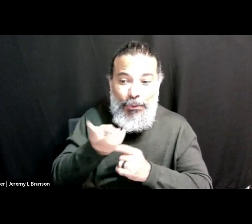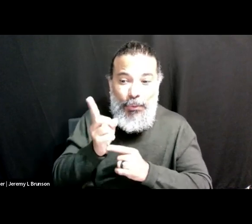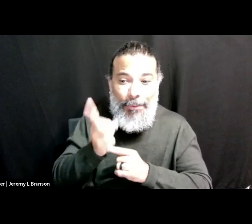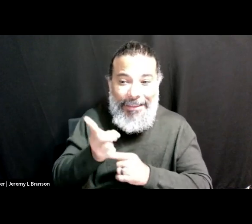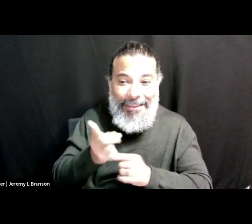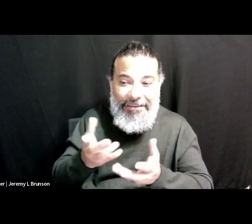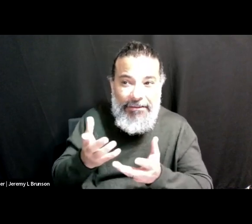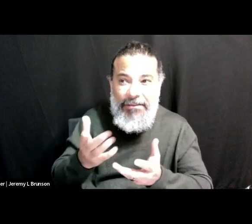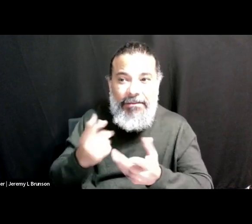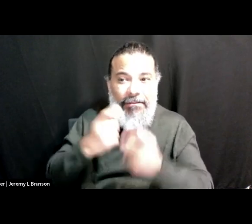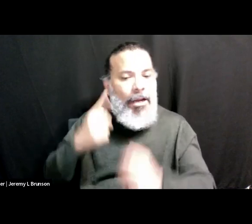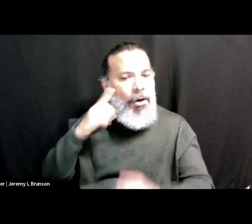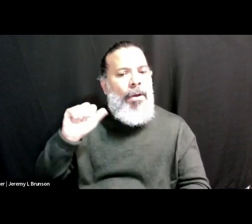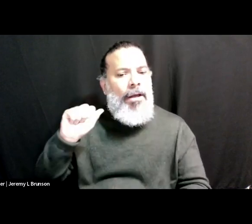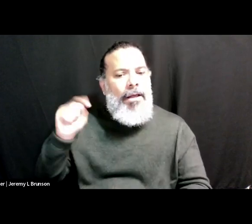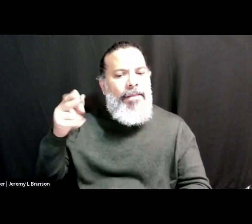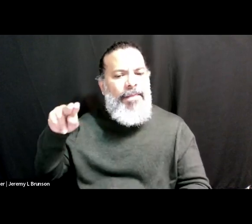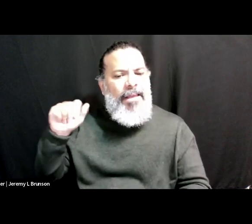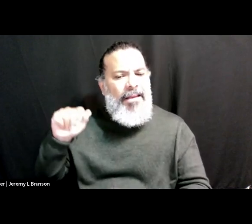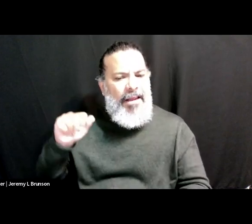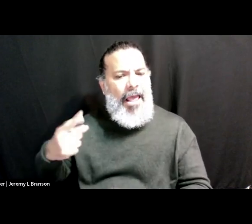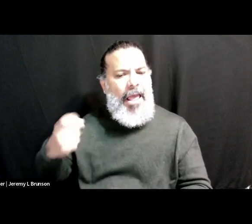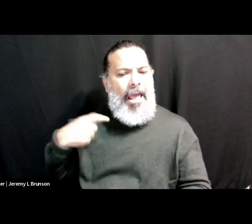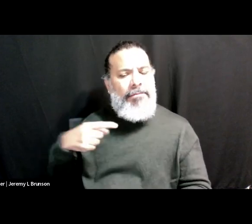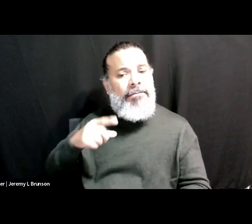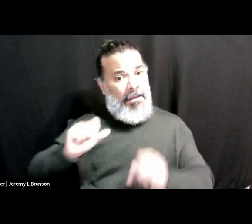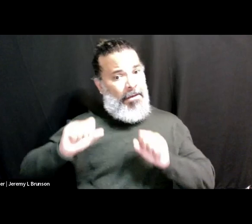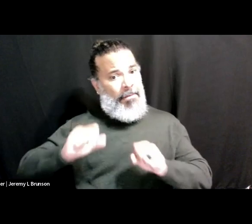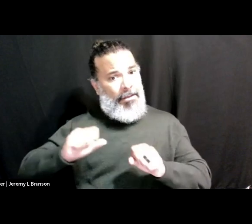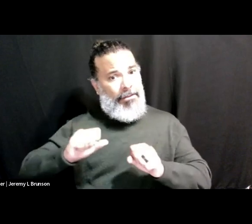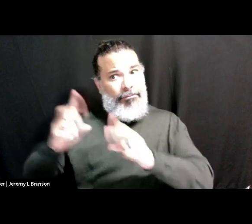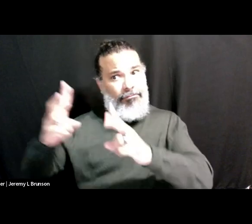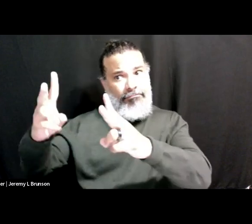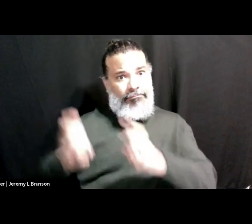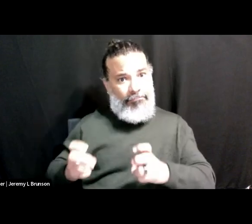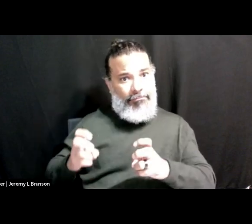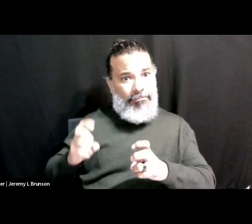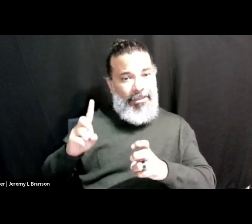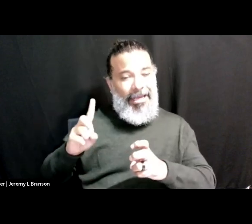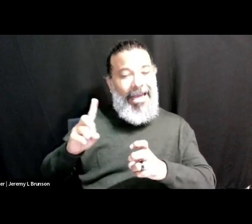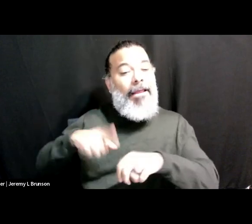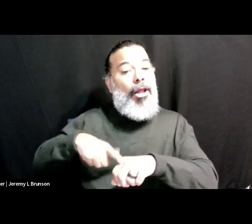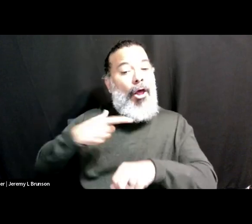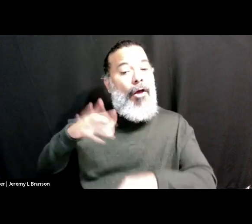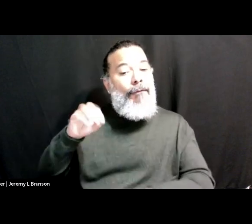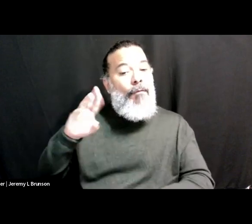from Athena. Is it possible to download the data set in long format?